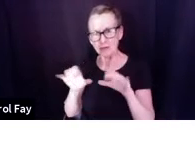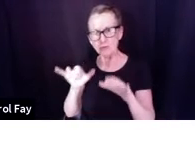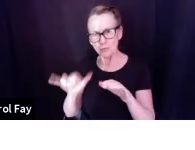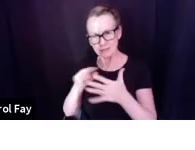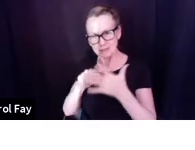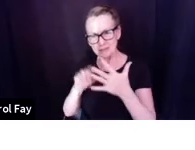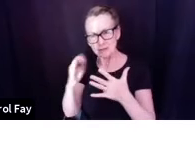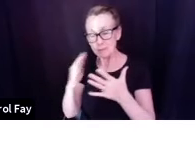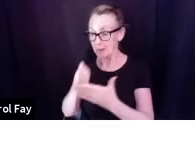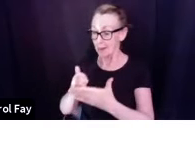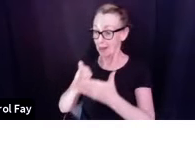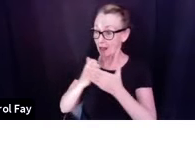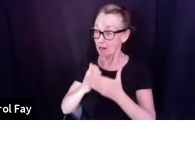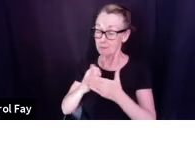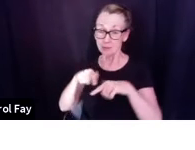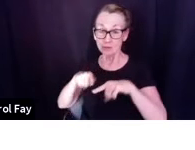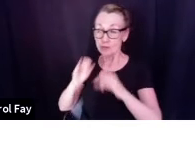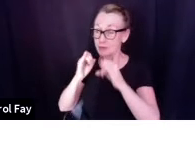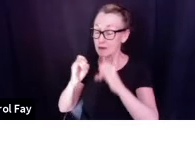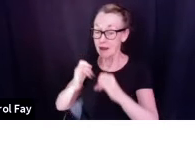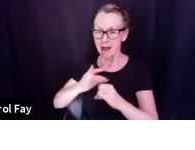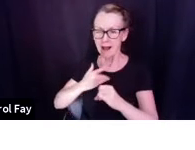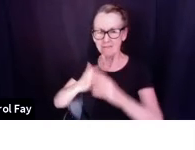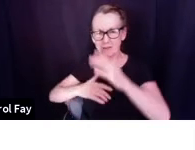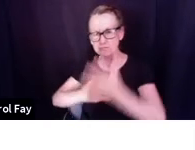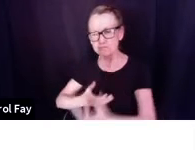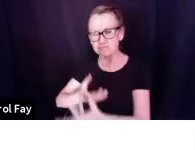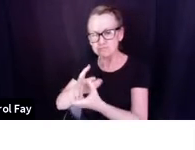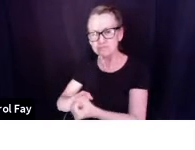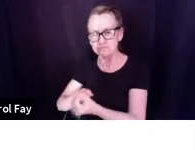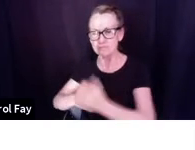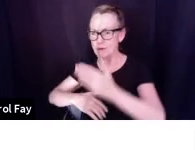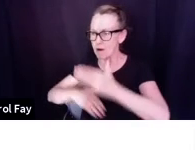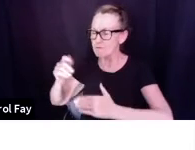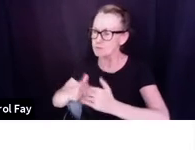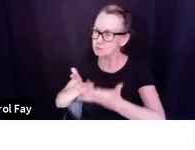really helped me with my interview and feeling a lot more confident.